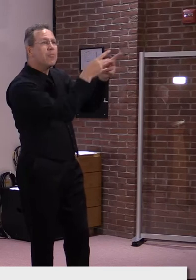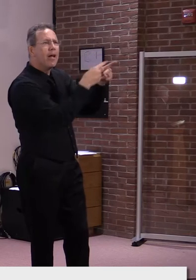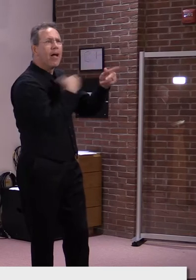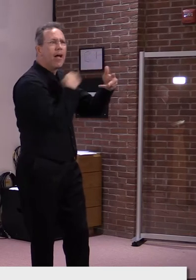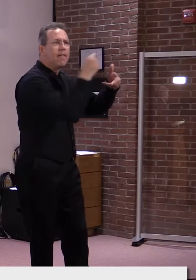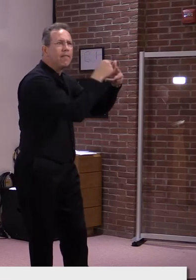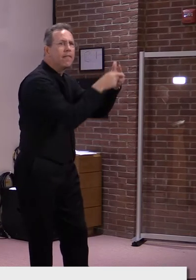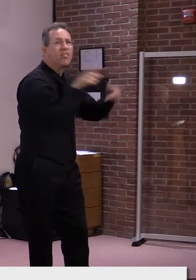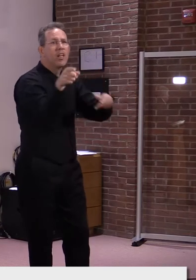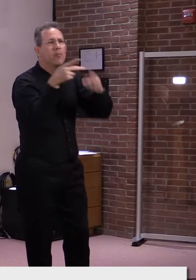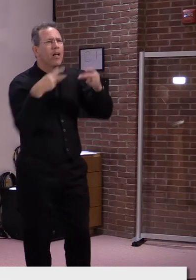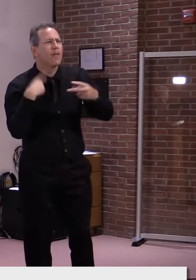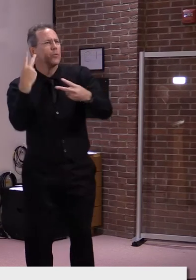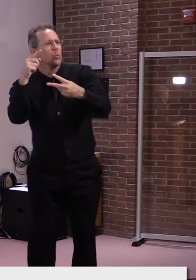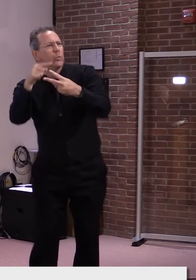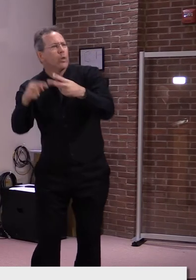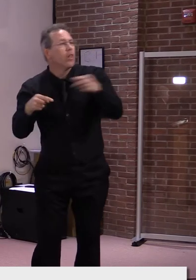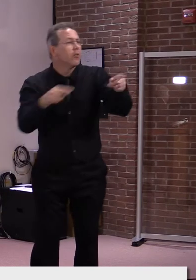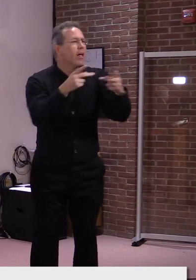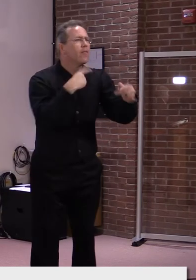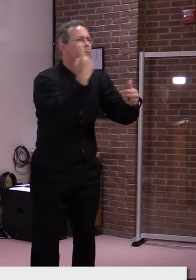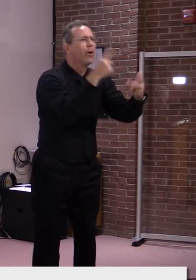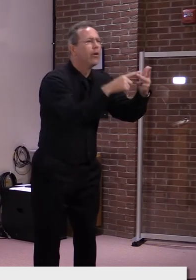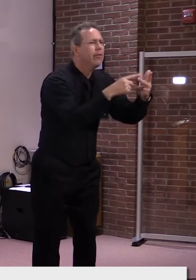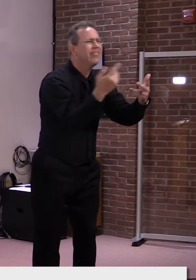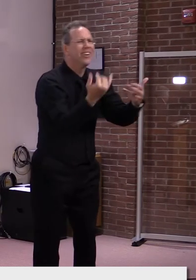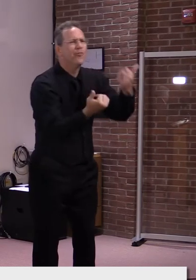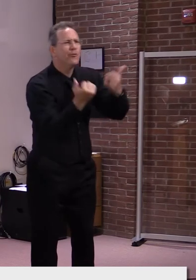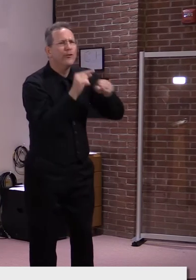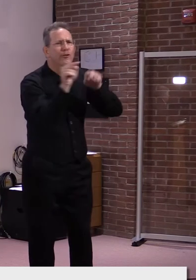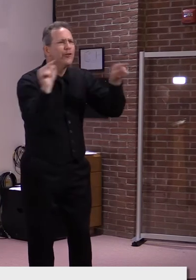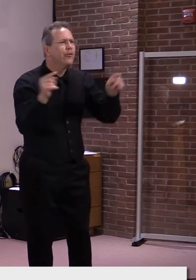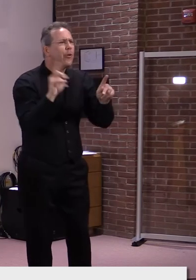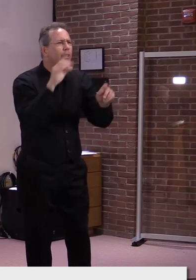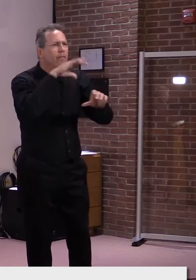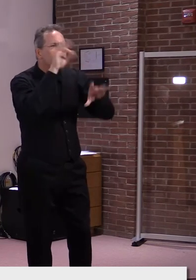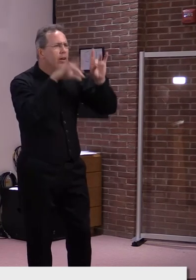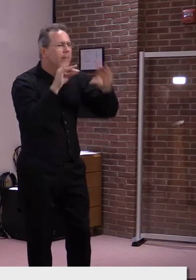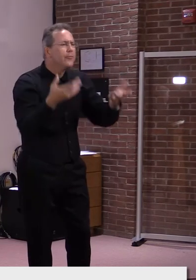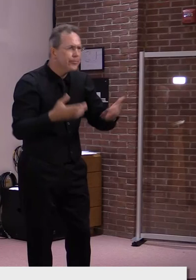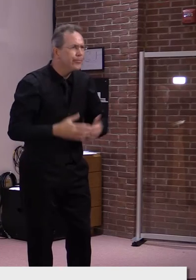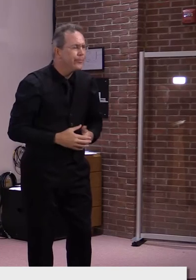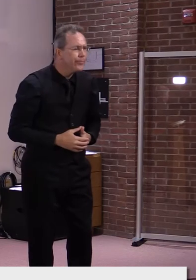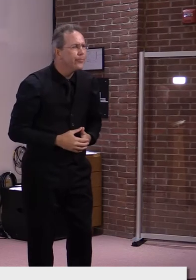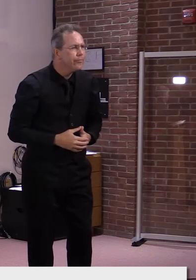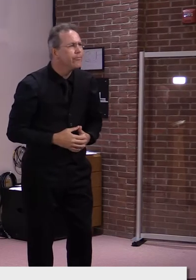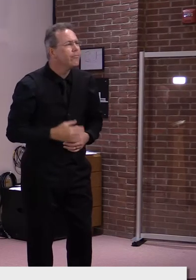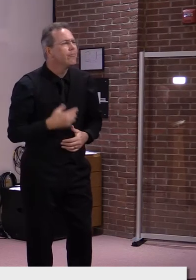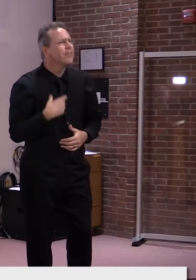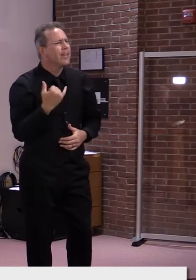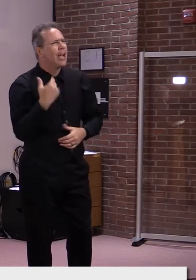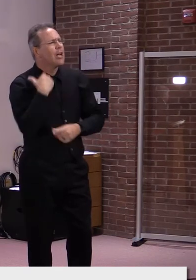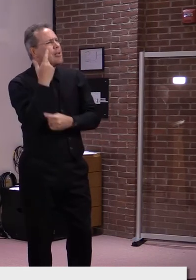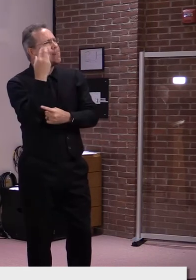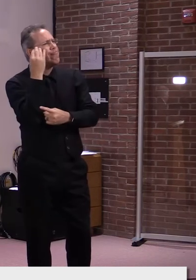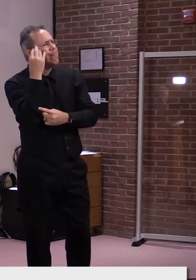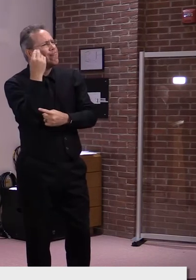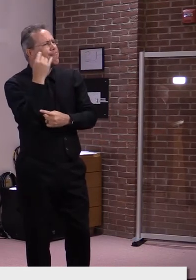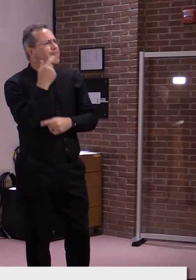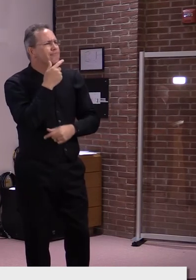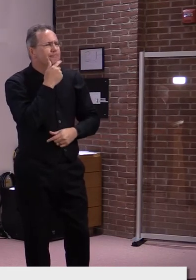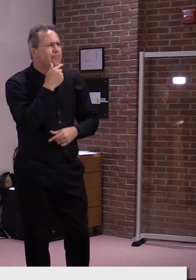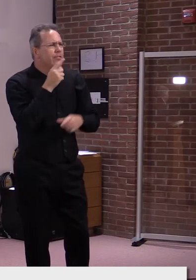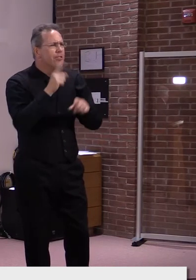mixing and matching in accordance to events the various vaccine. We use a lot of Johnson & Johnson out